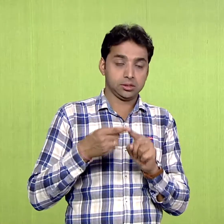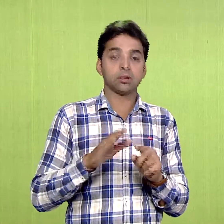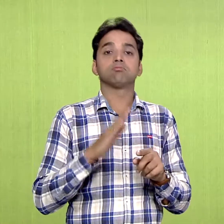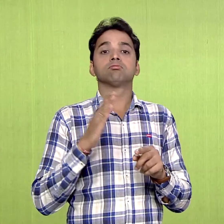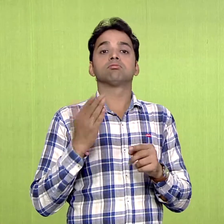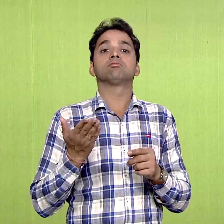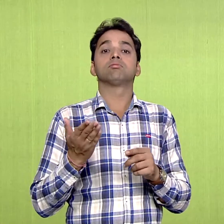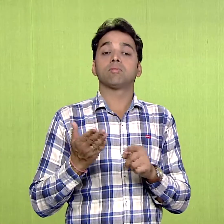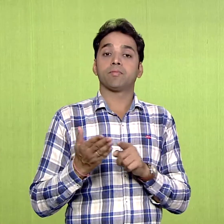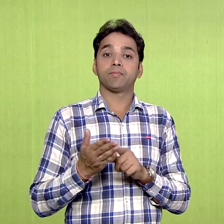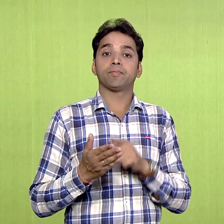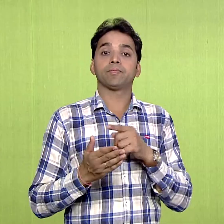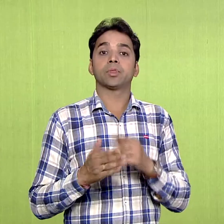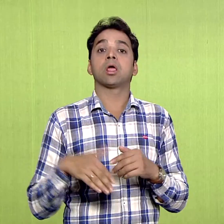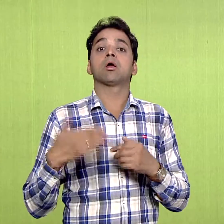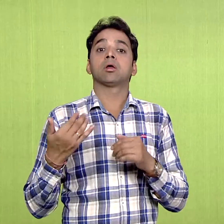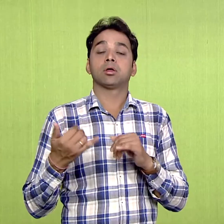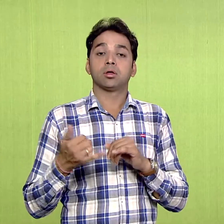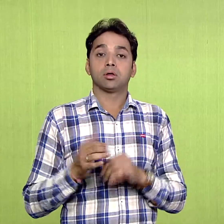of the Satavahanas